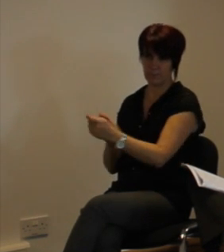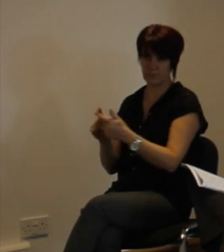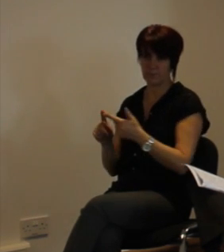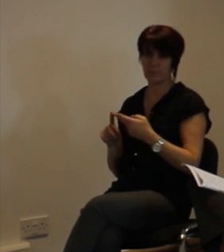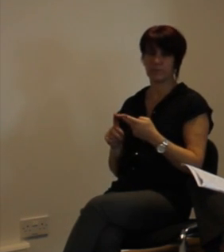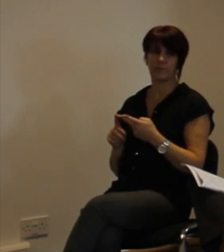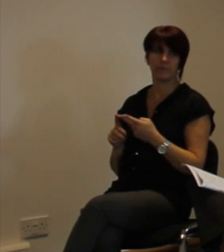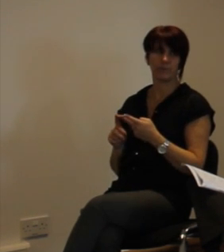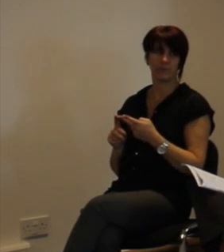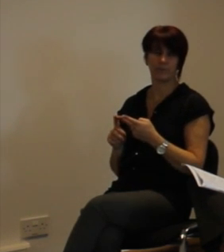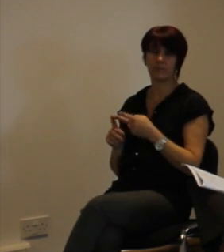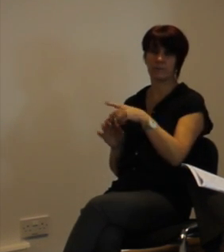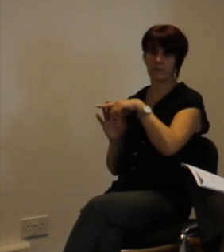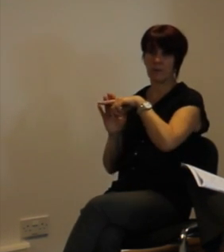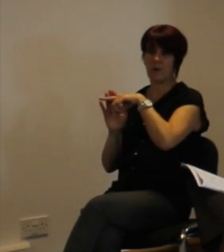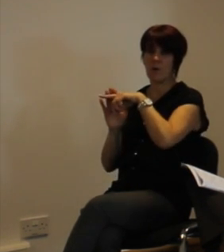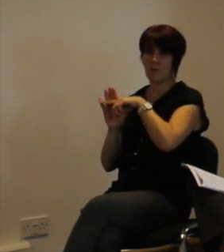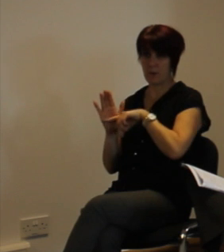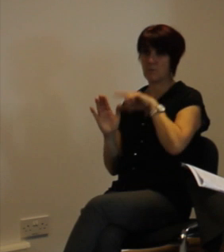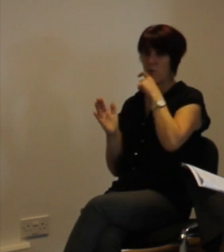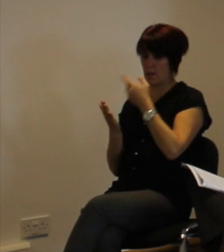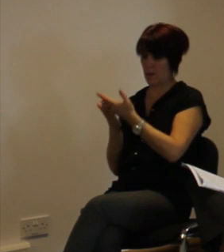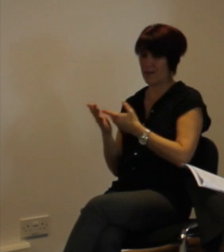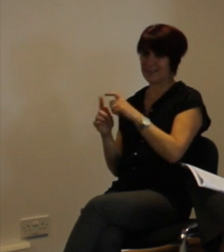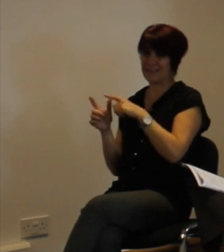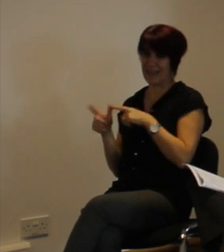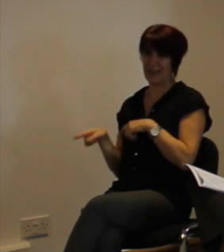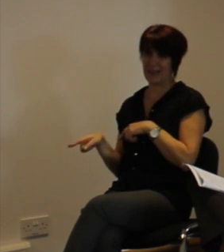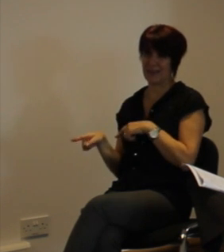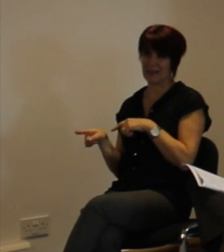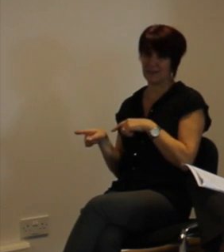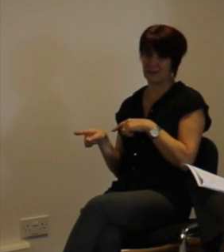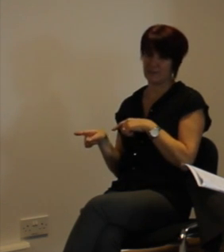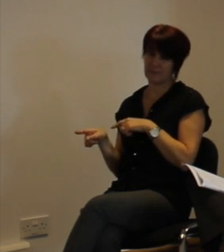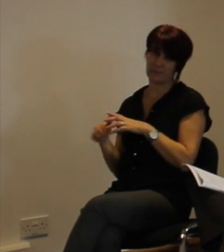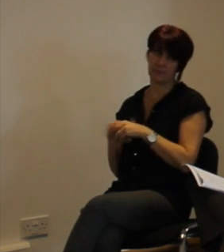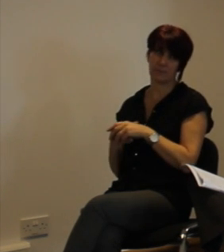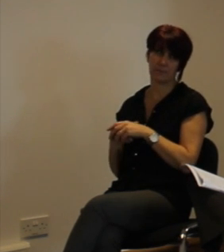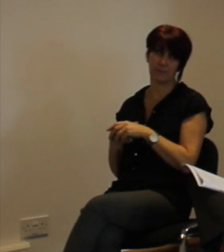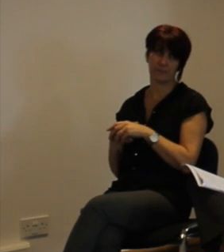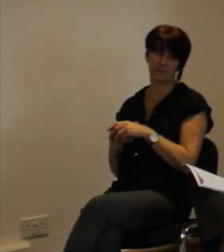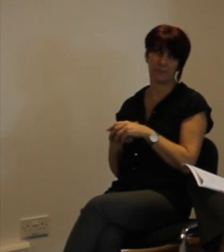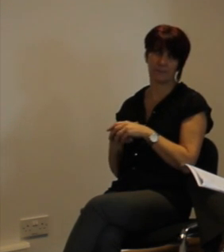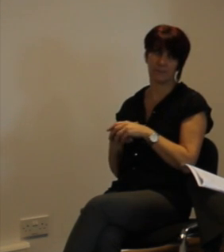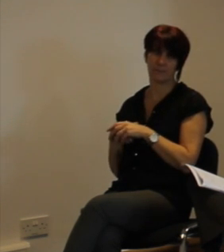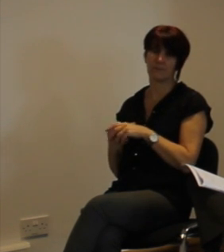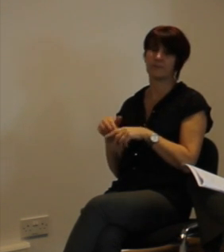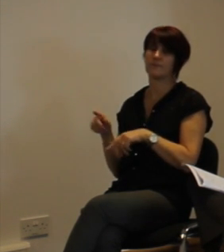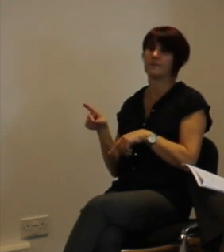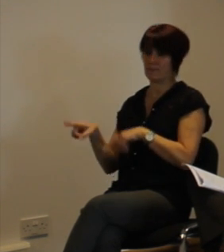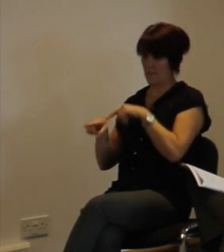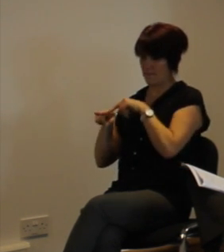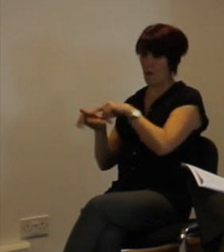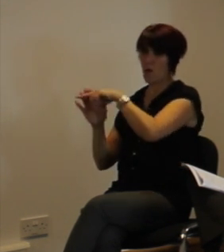have a policy addressing disability discrimination, and in order to apply that fairly,